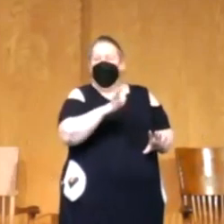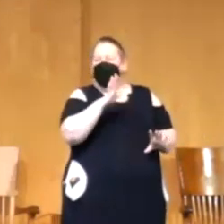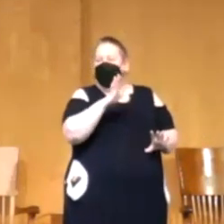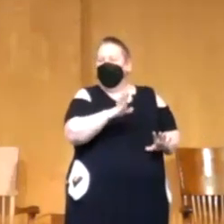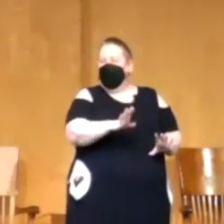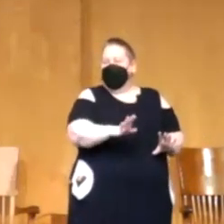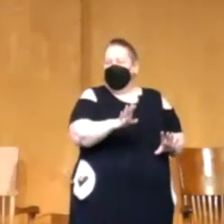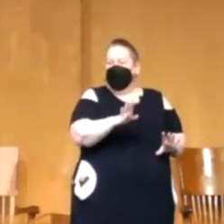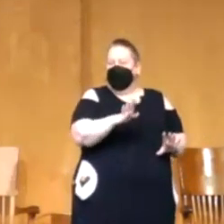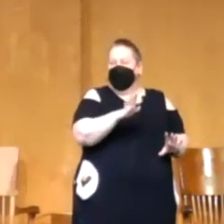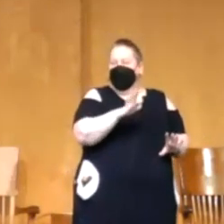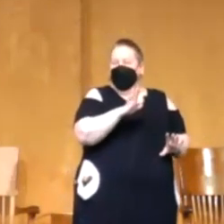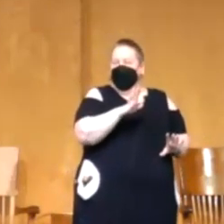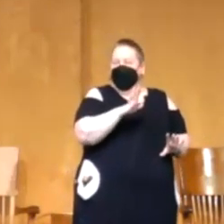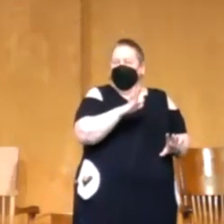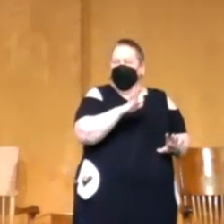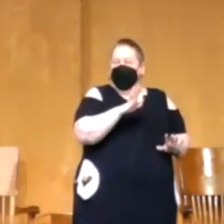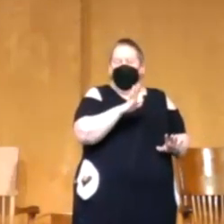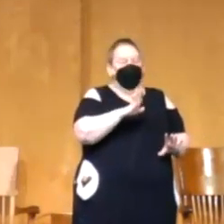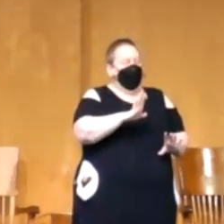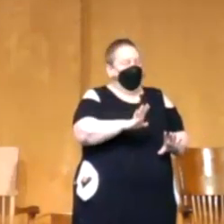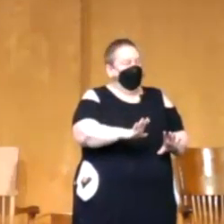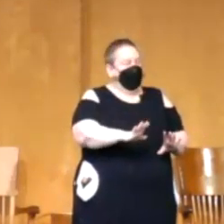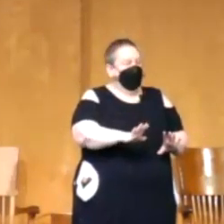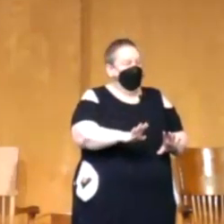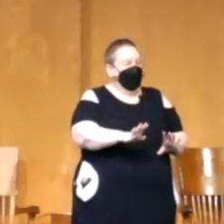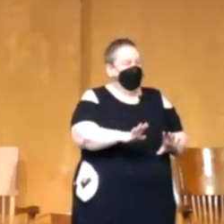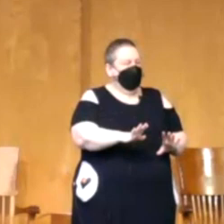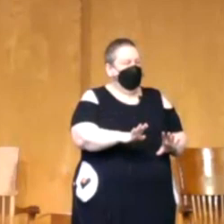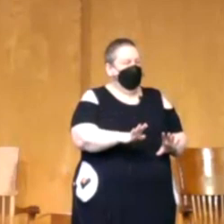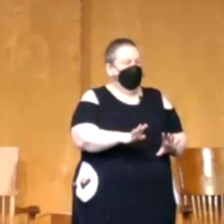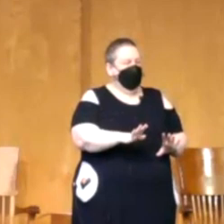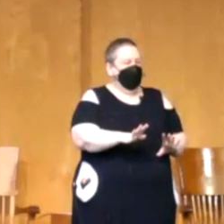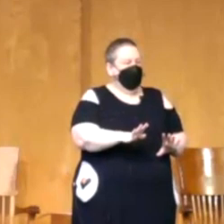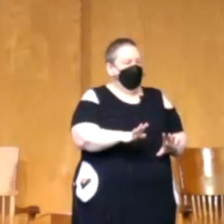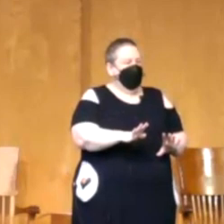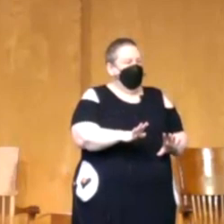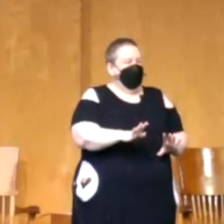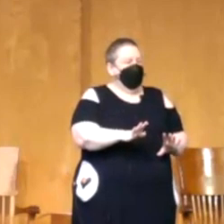even and especially when alone.